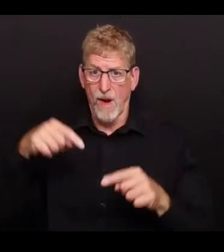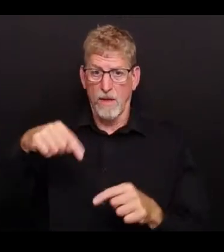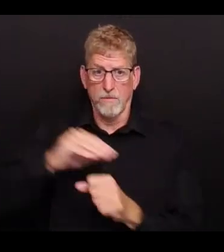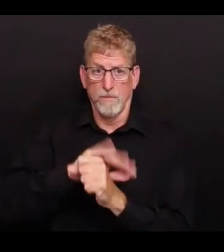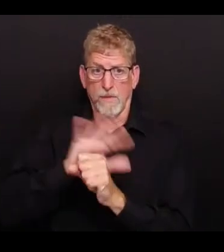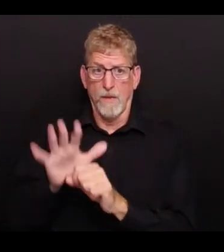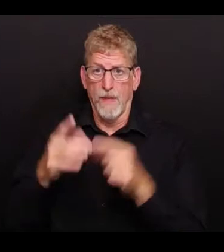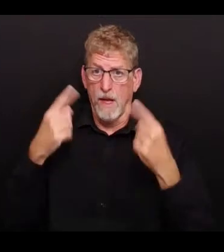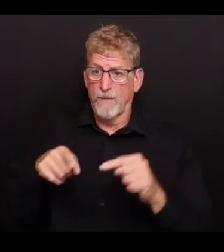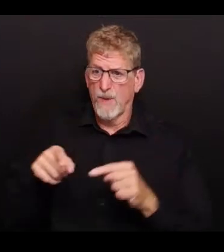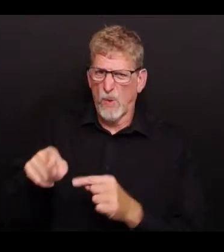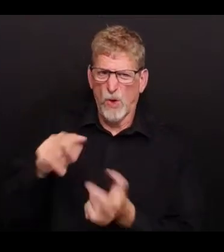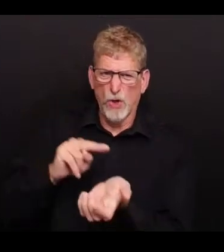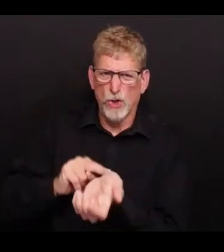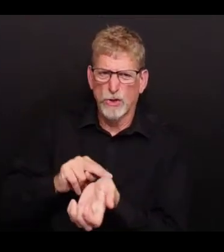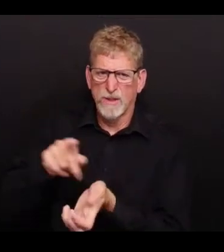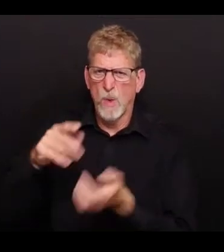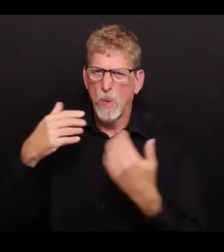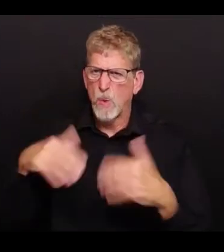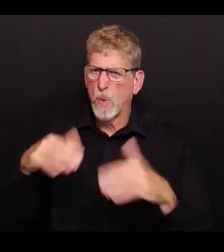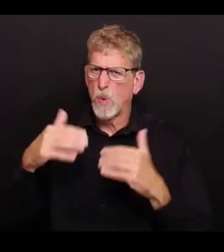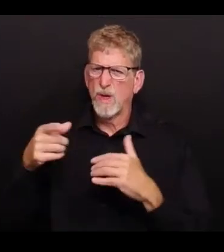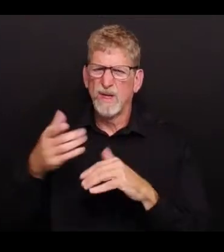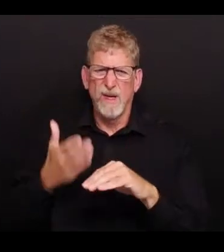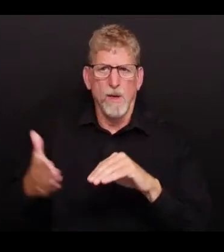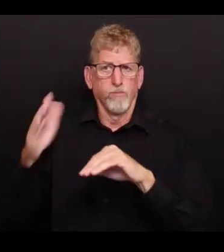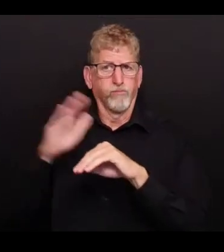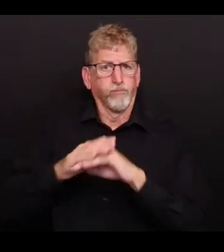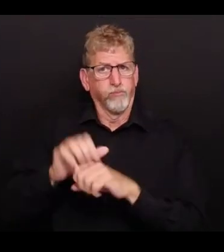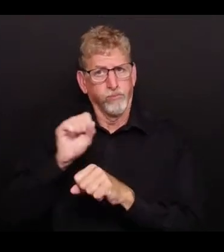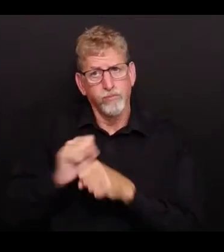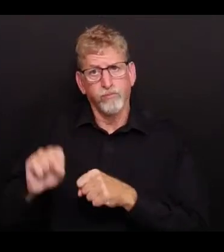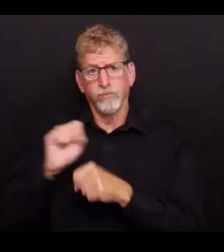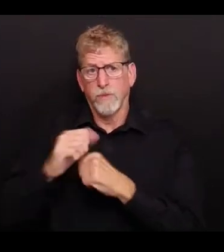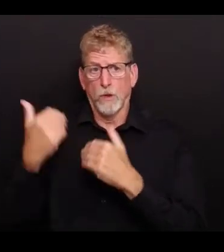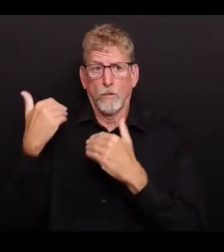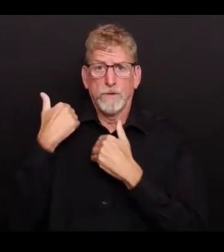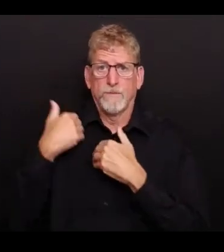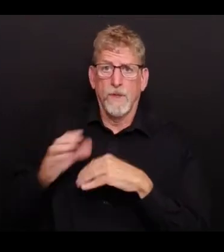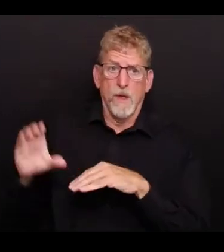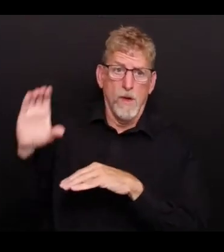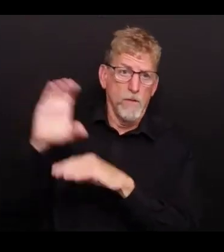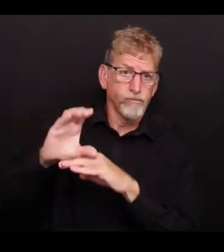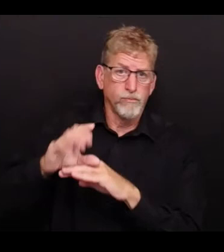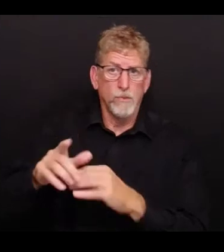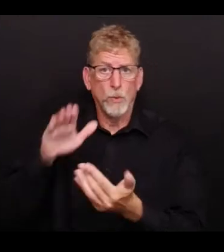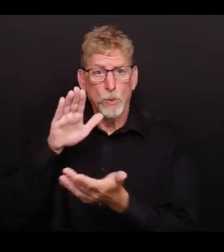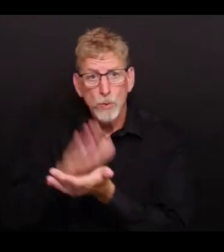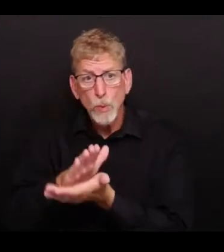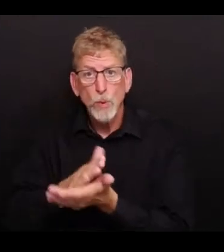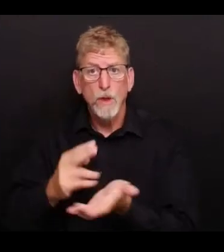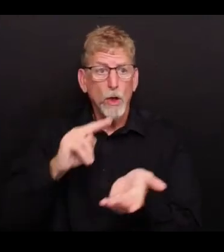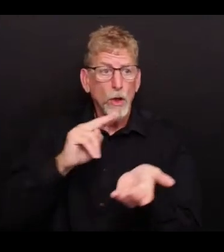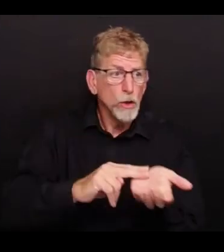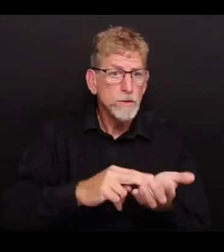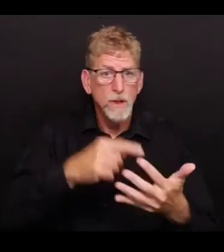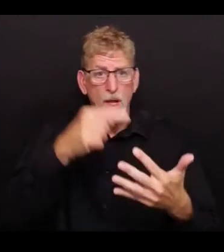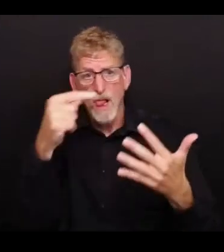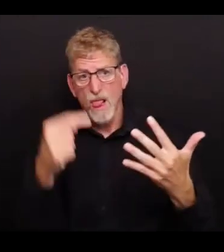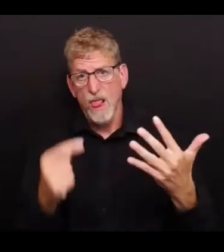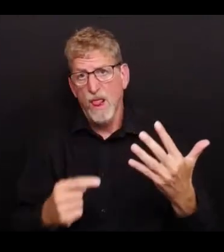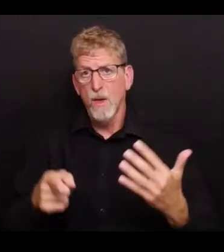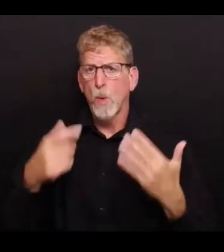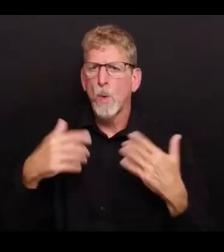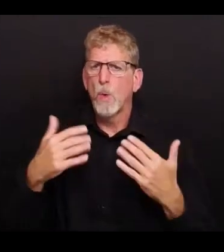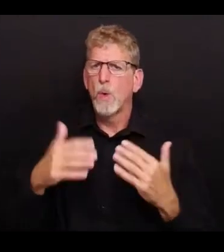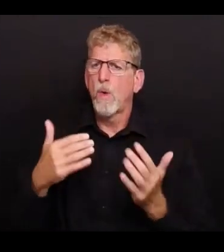an additional layer to the responsibilities of school nurses on top of all of the other things that we already did. I often say that when school